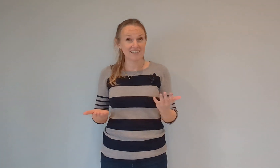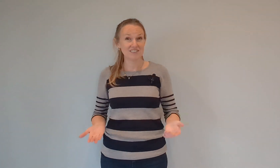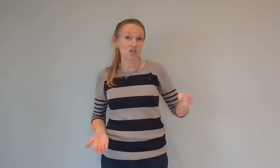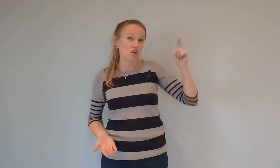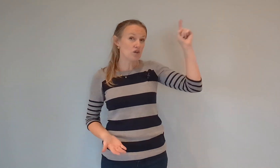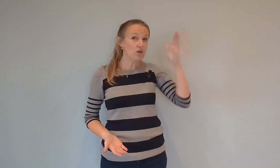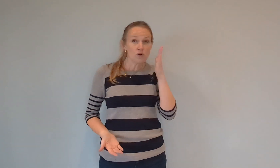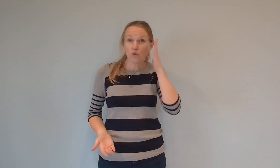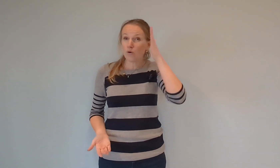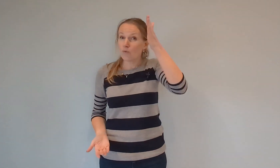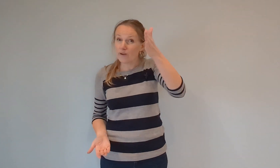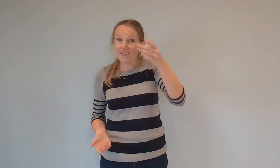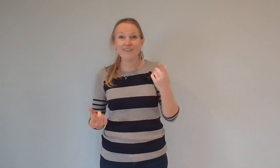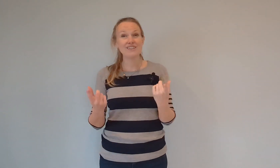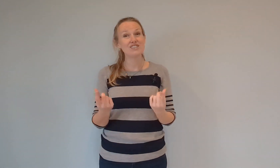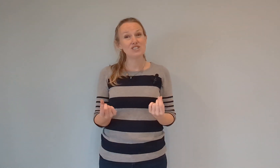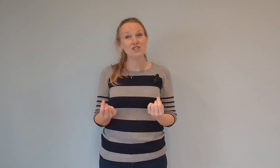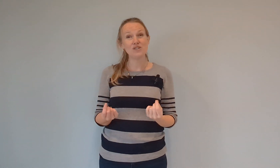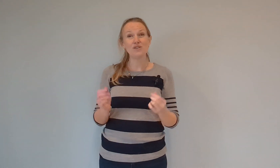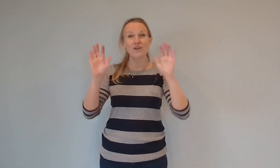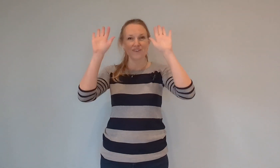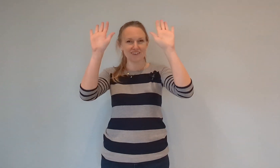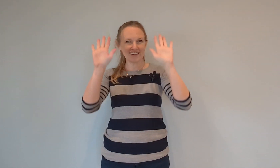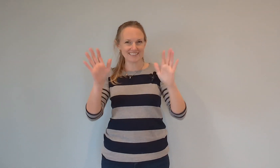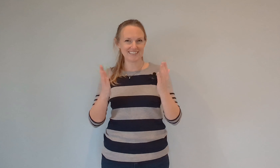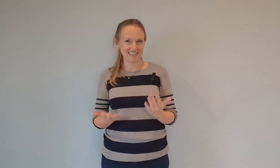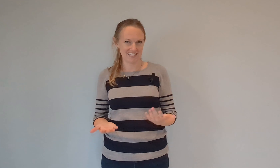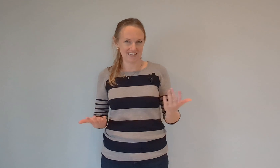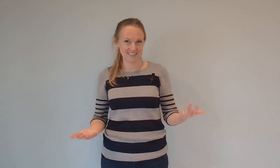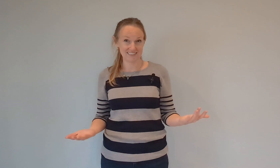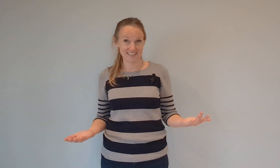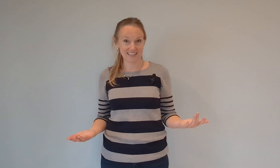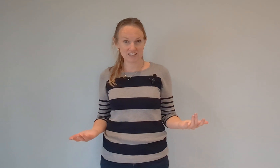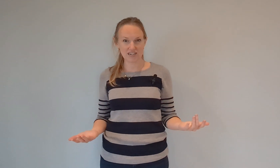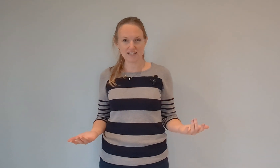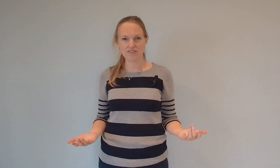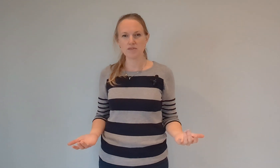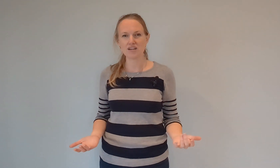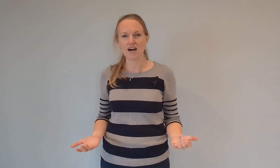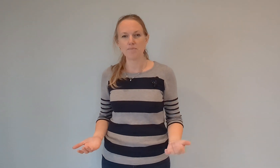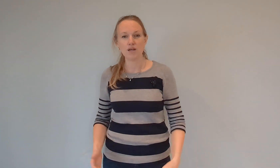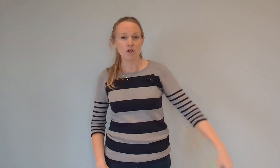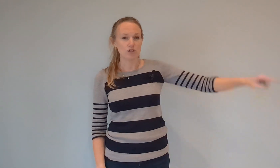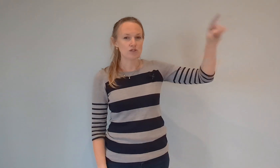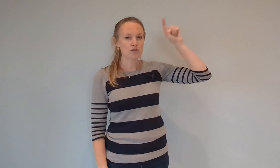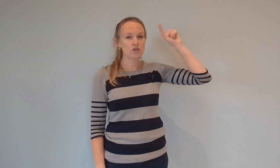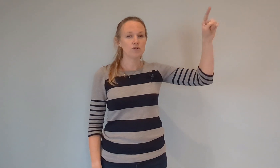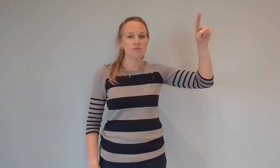things. You will do great things. Okay, let's try that from the top. So you have